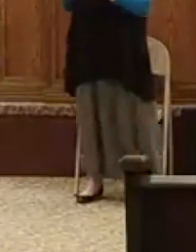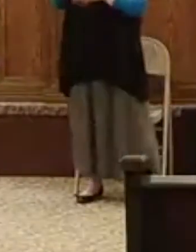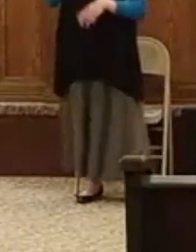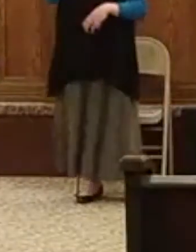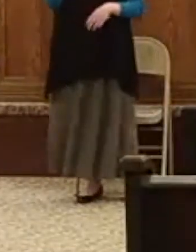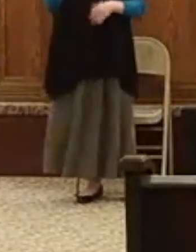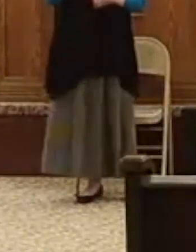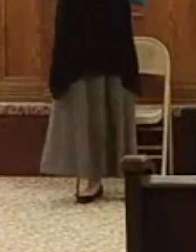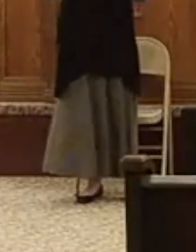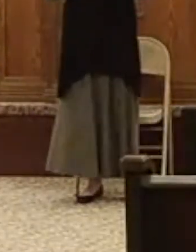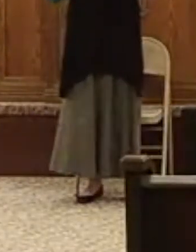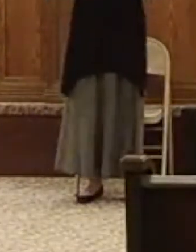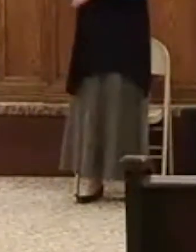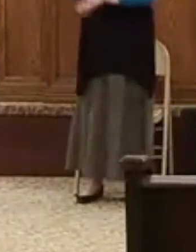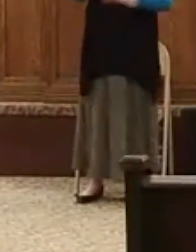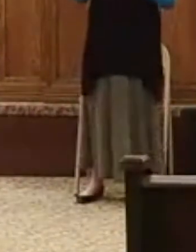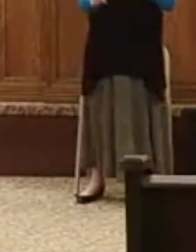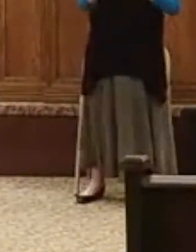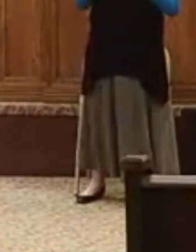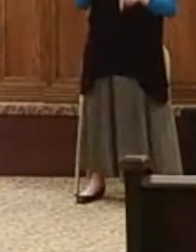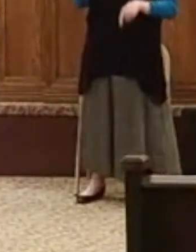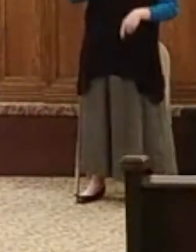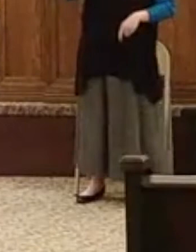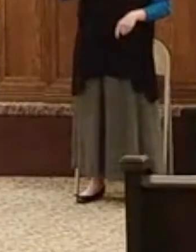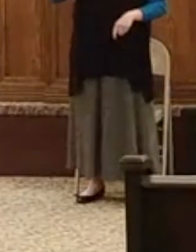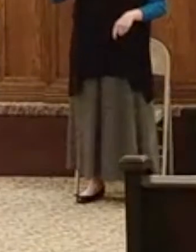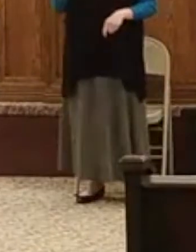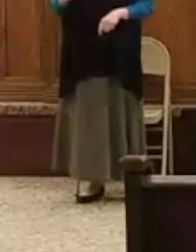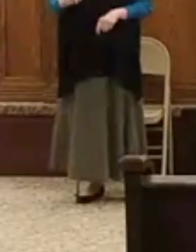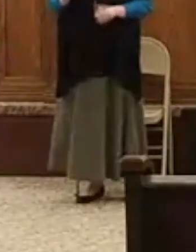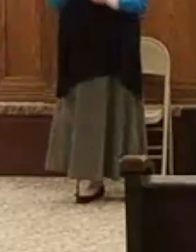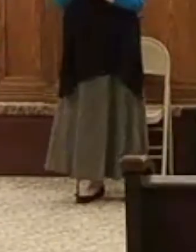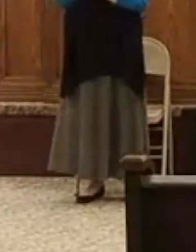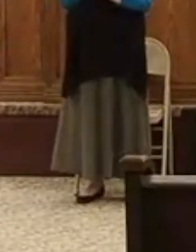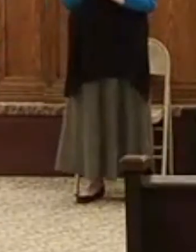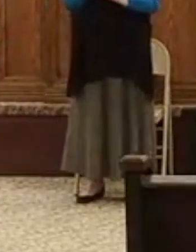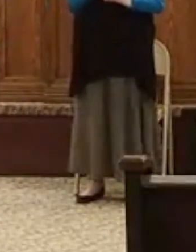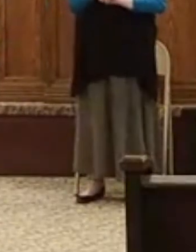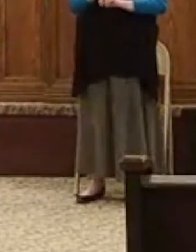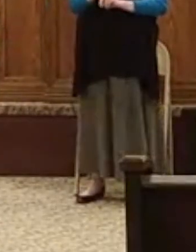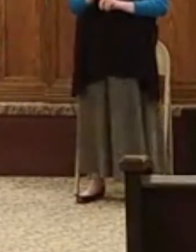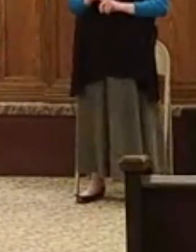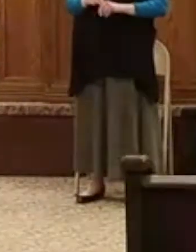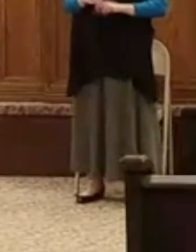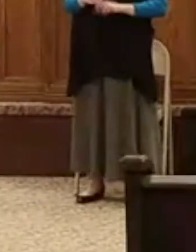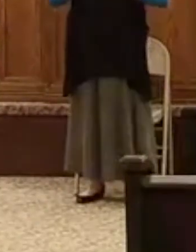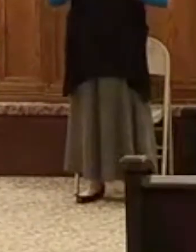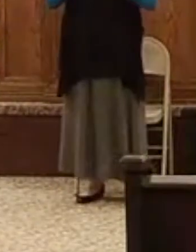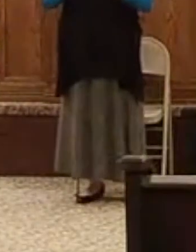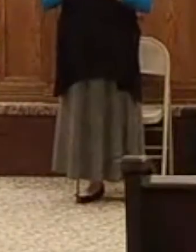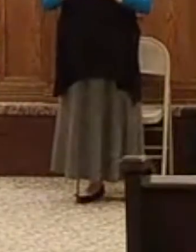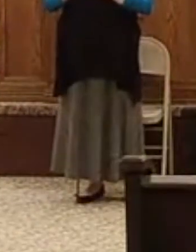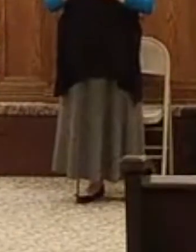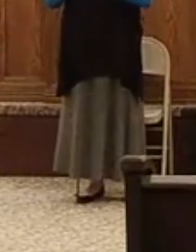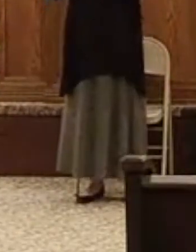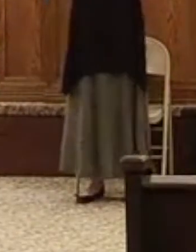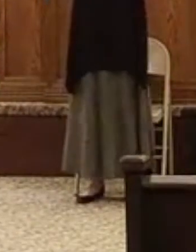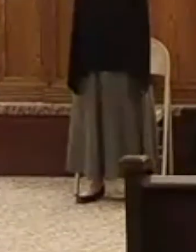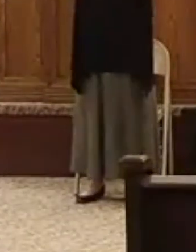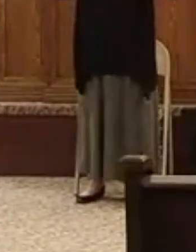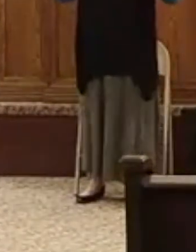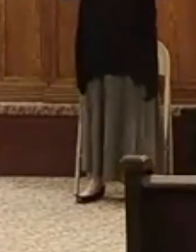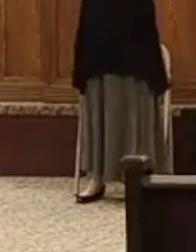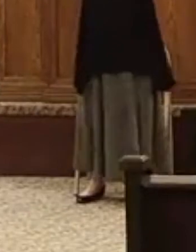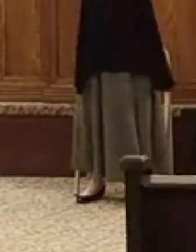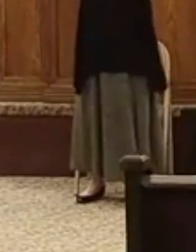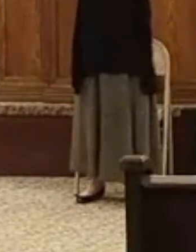sidelines in the end time while people go to hell. I want to be that candle that will go into my city, that will shine